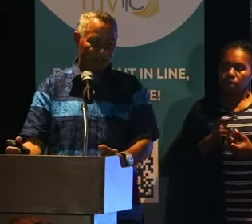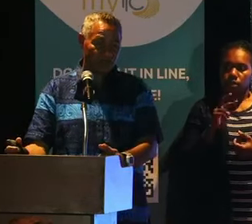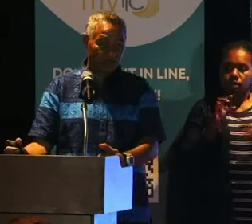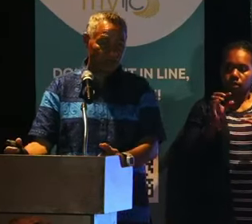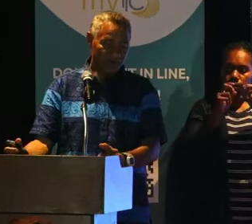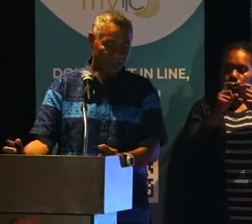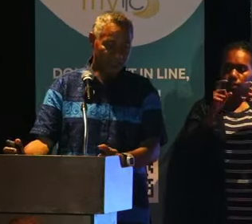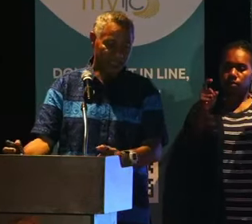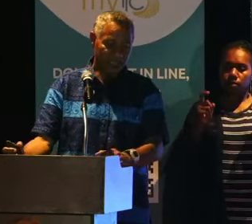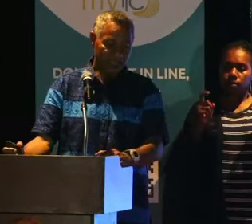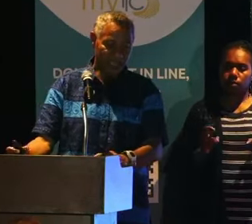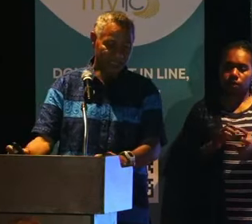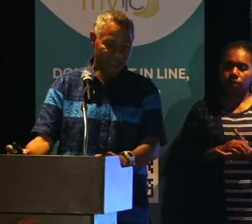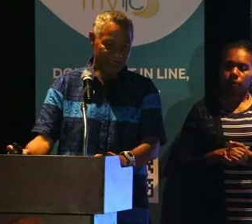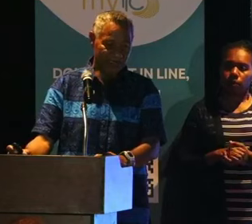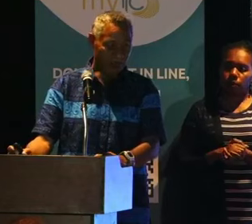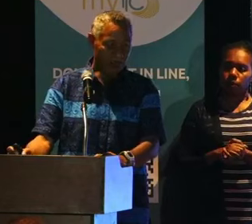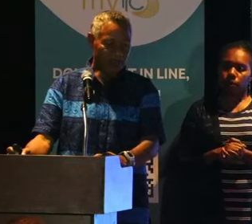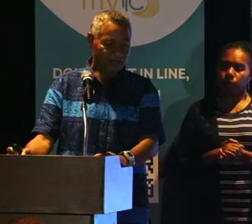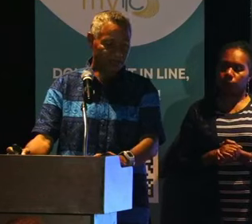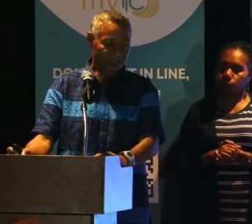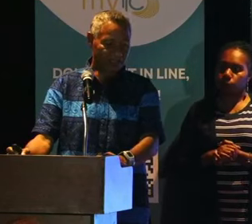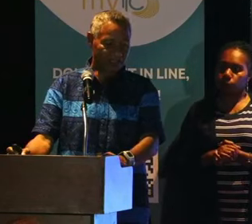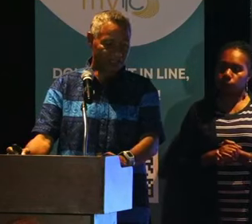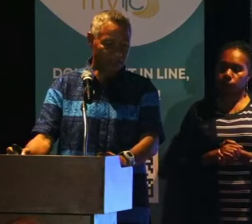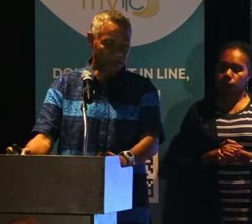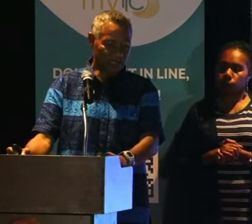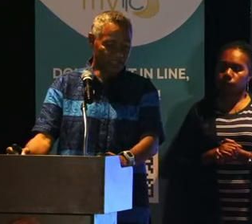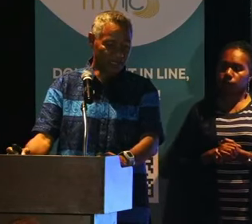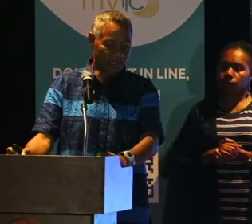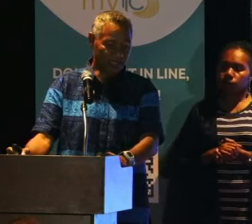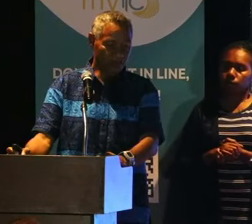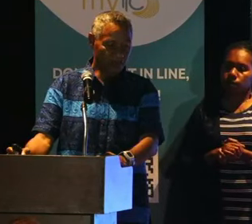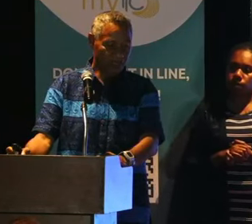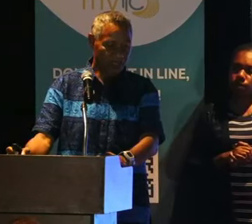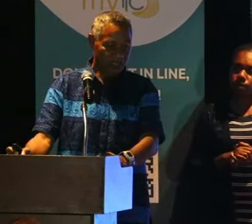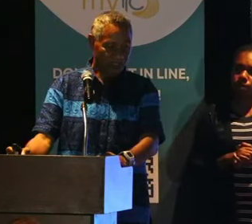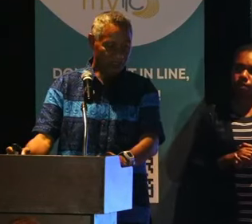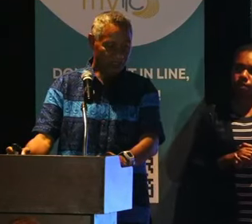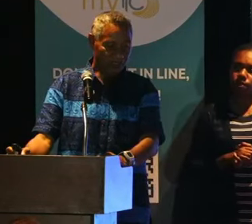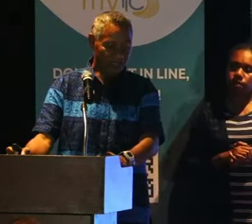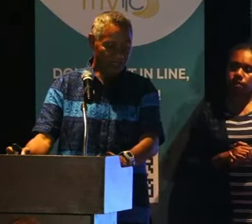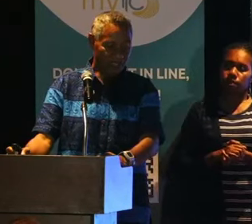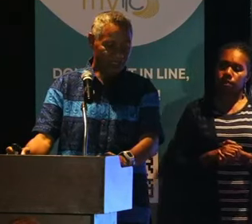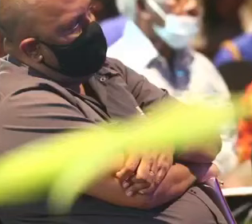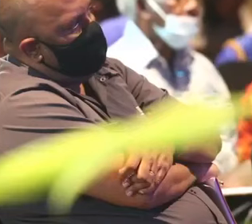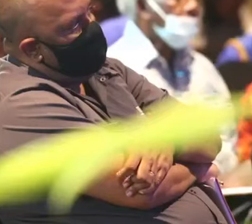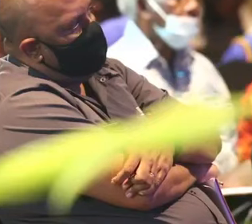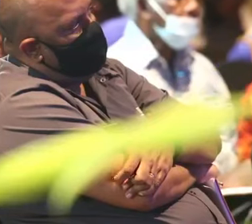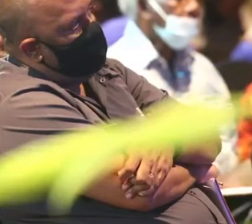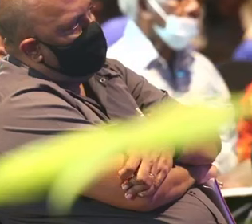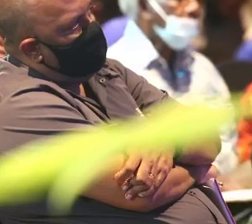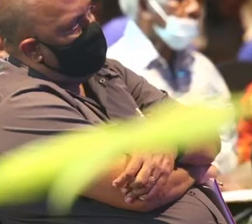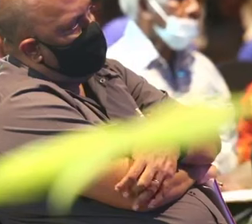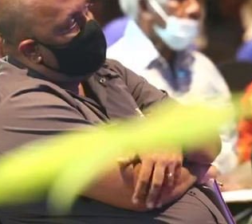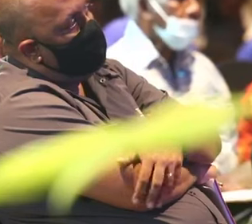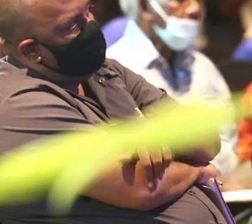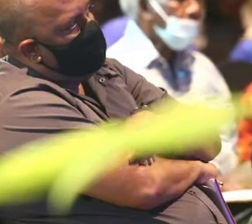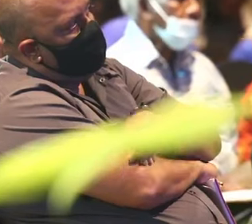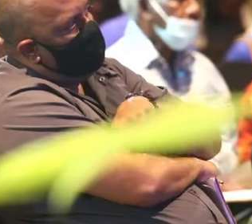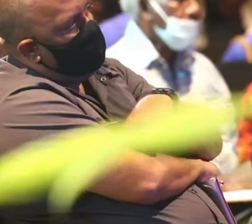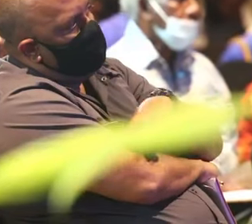Most cooperatives are under the micro enterprise category, as their annual tenure in less than